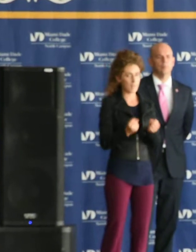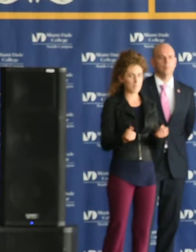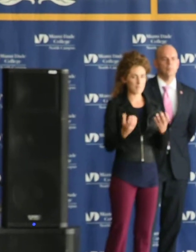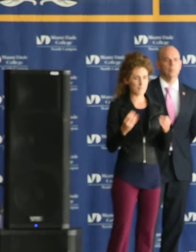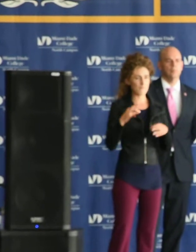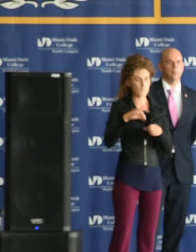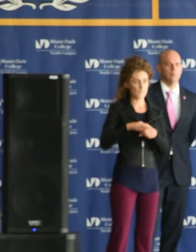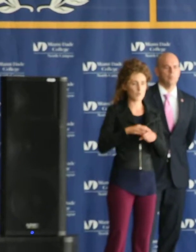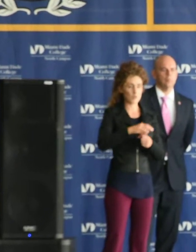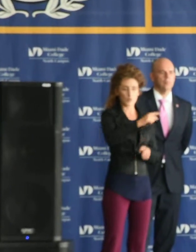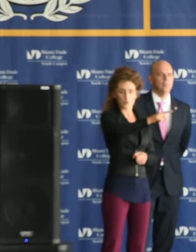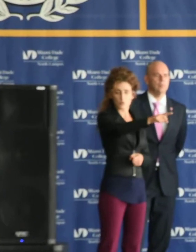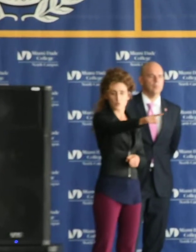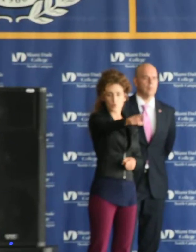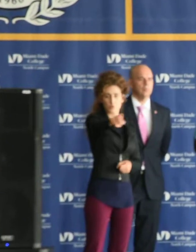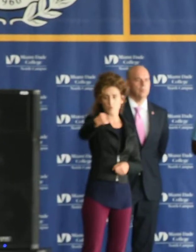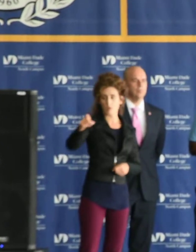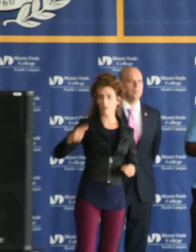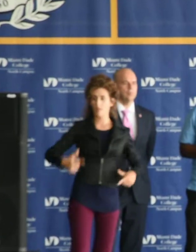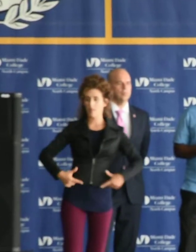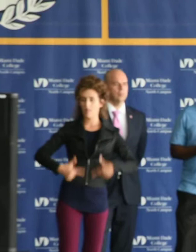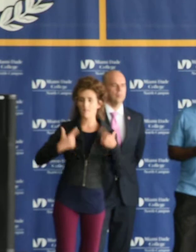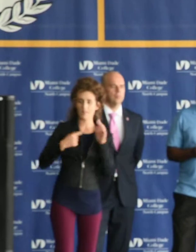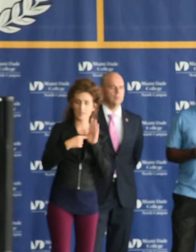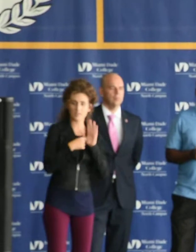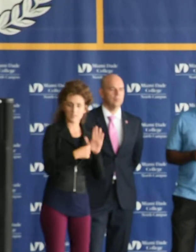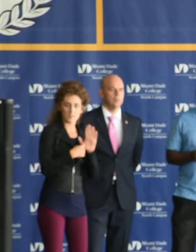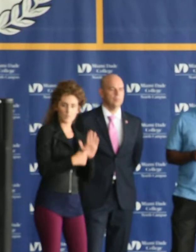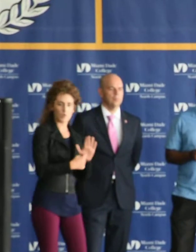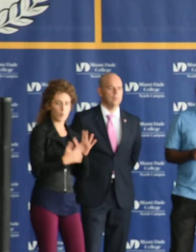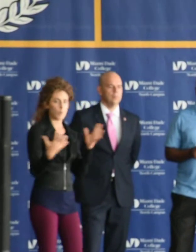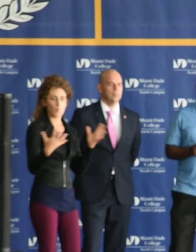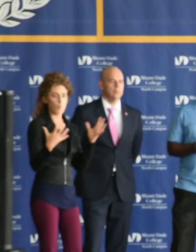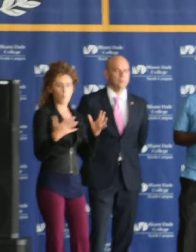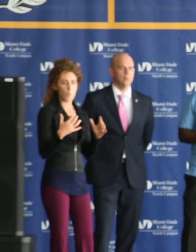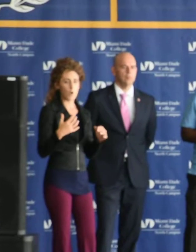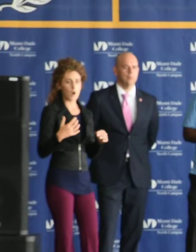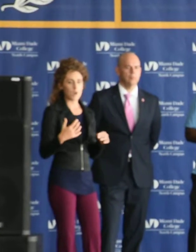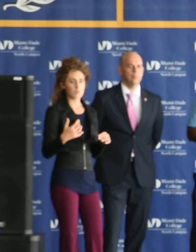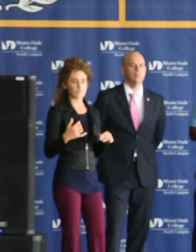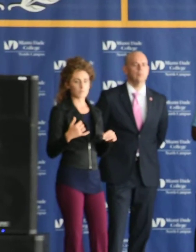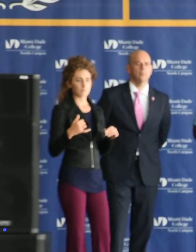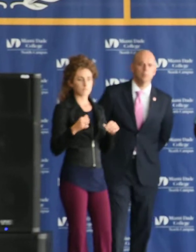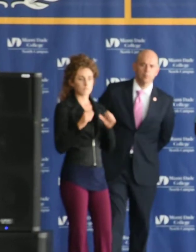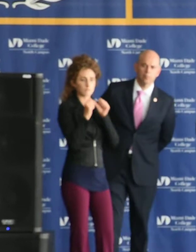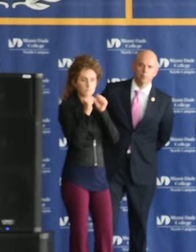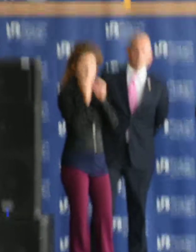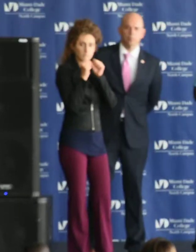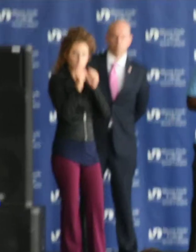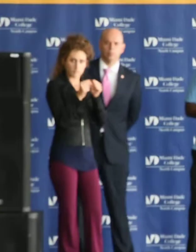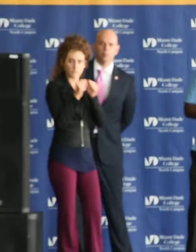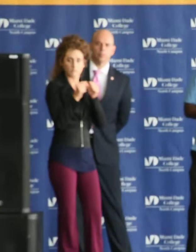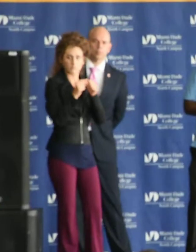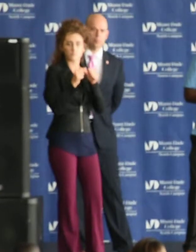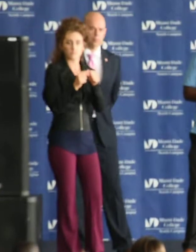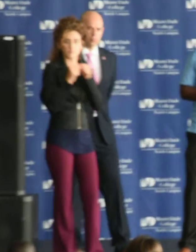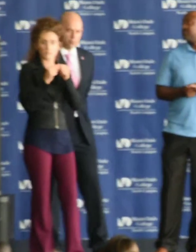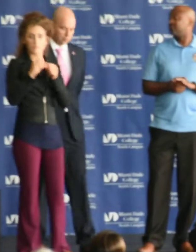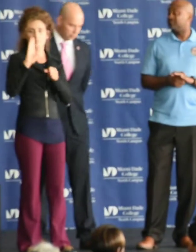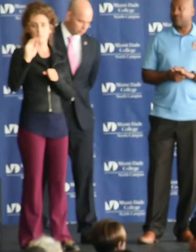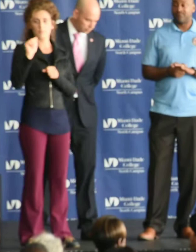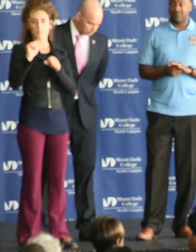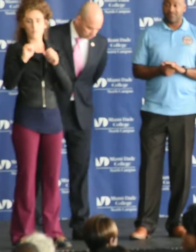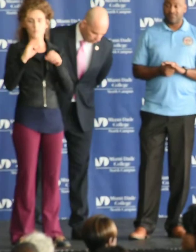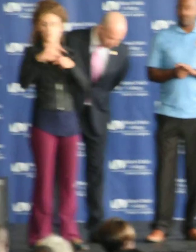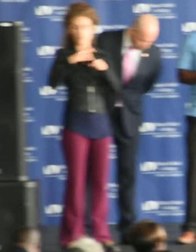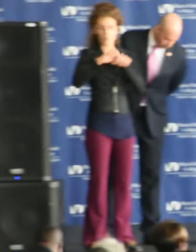a living example of what staying on the battle can do. You are